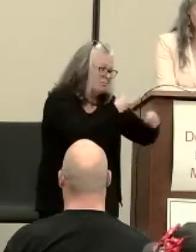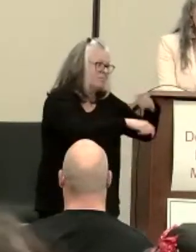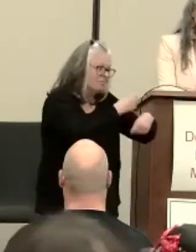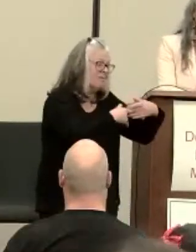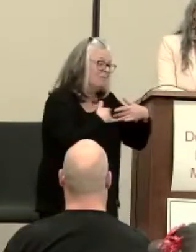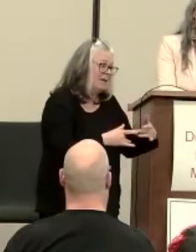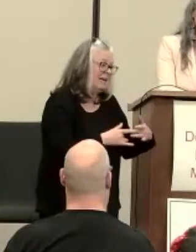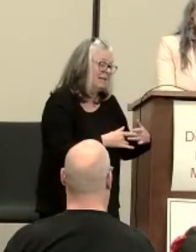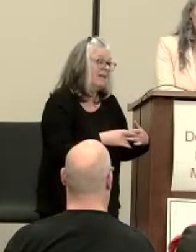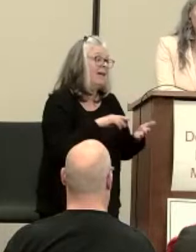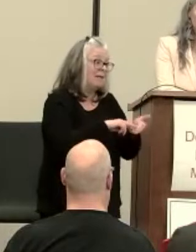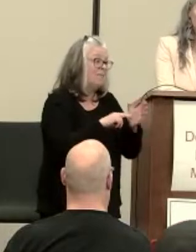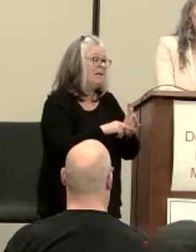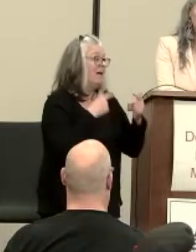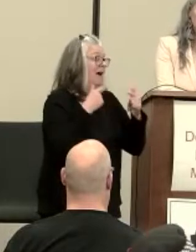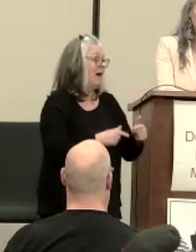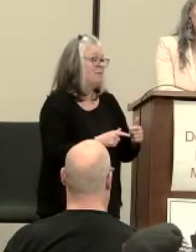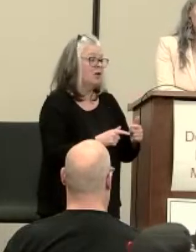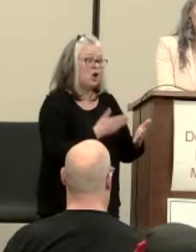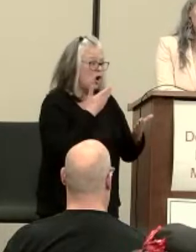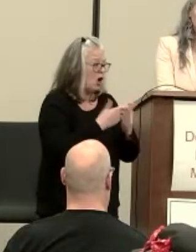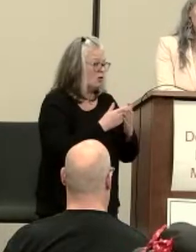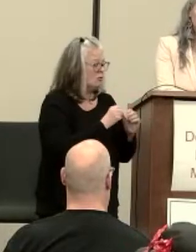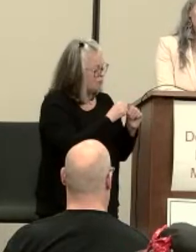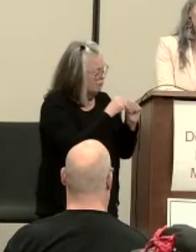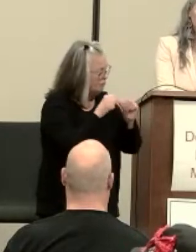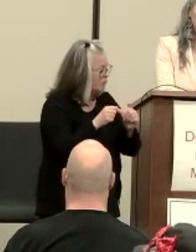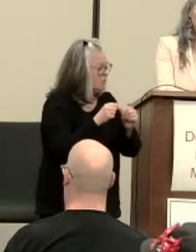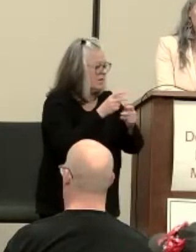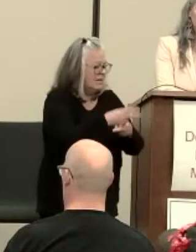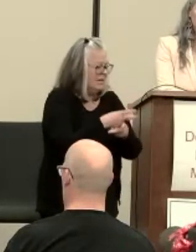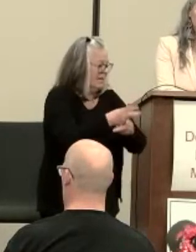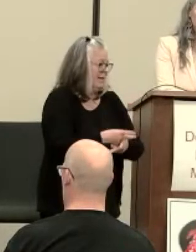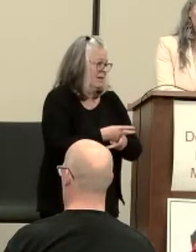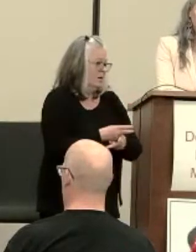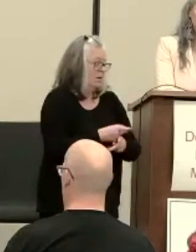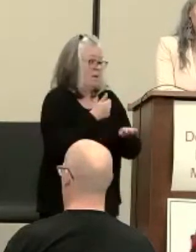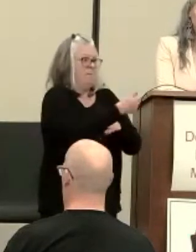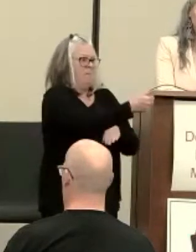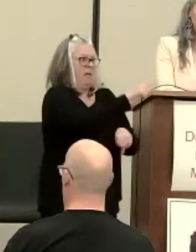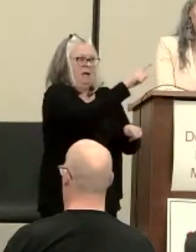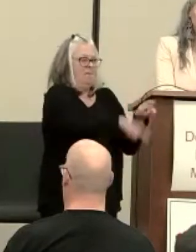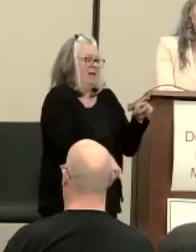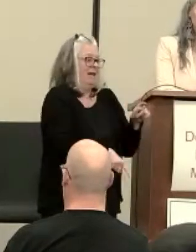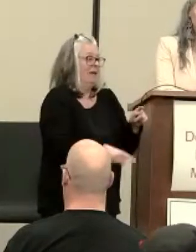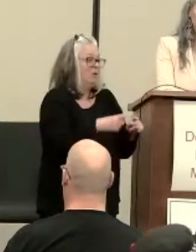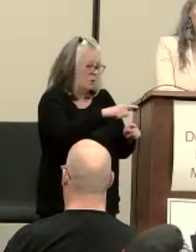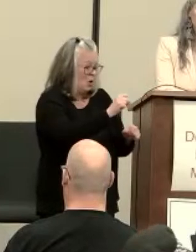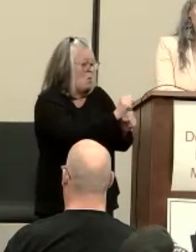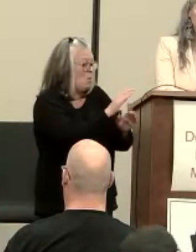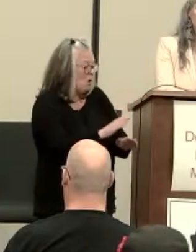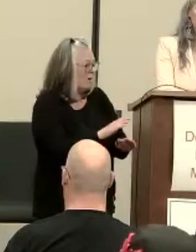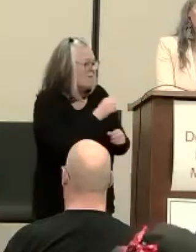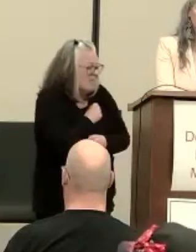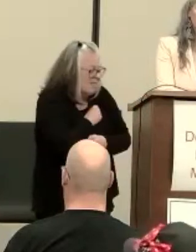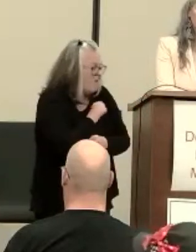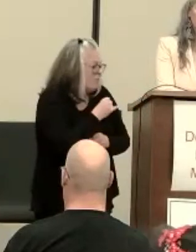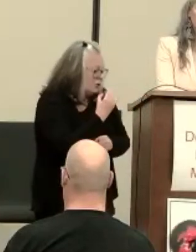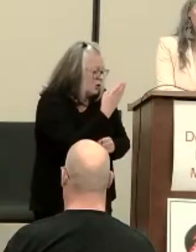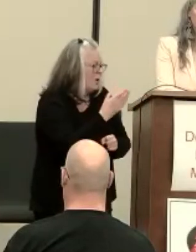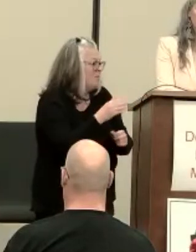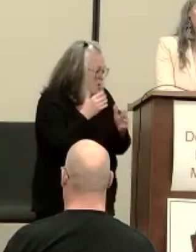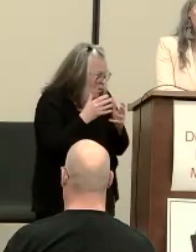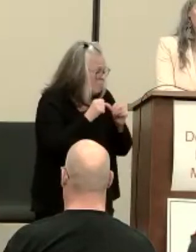breakdown in care through no fault of anyone's. It's because there are workers who love the job, want to keep doing it. So we need to make